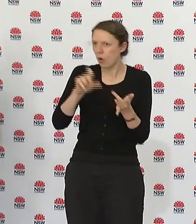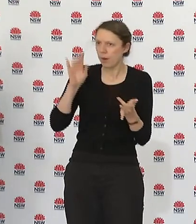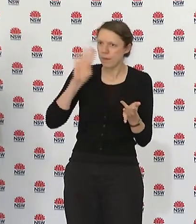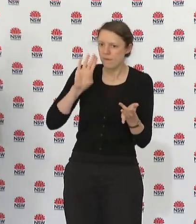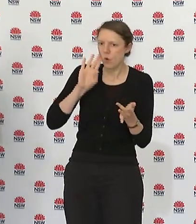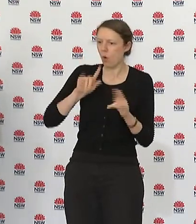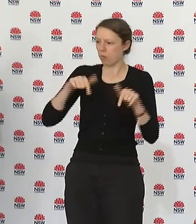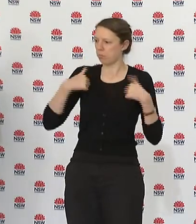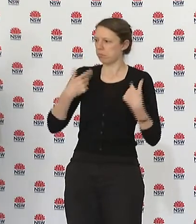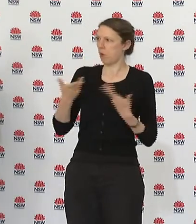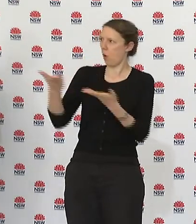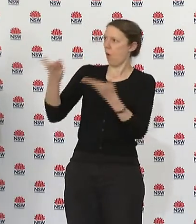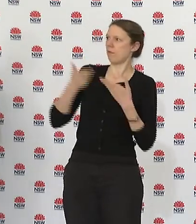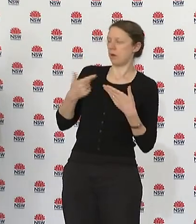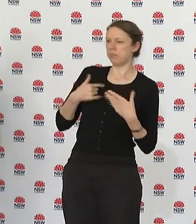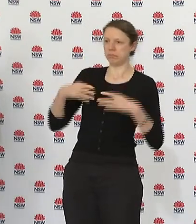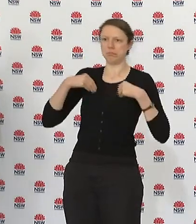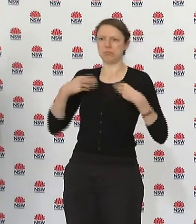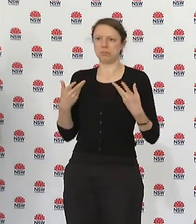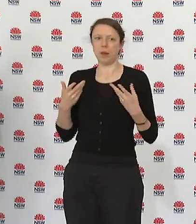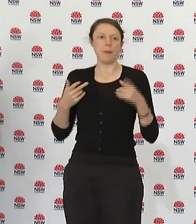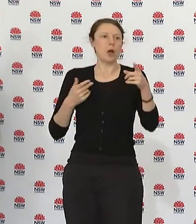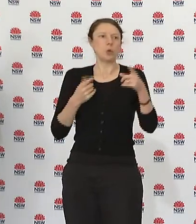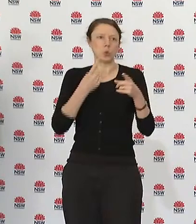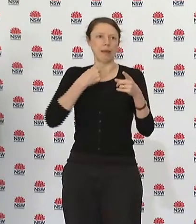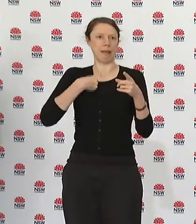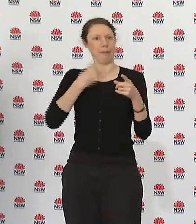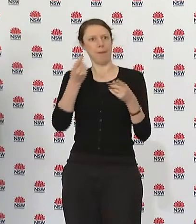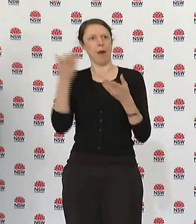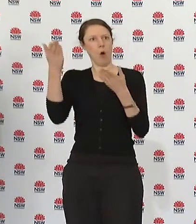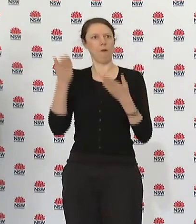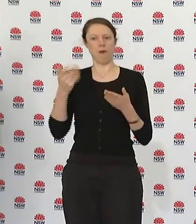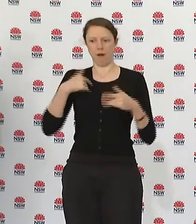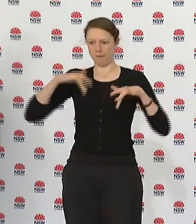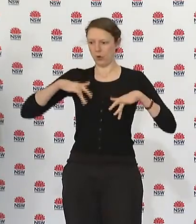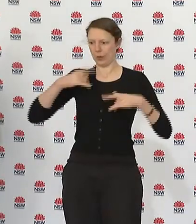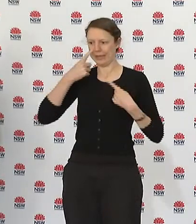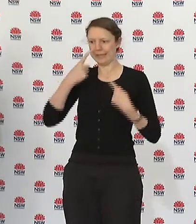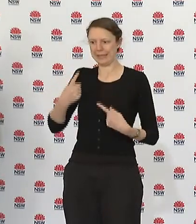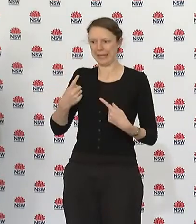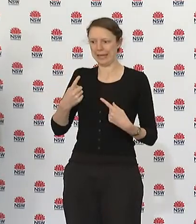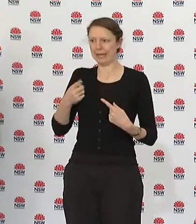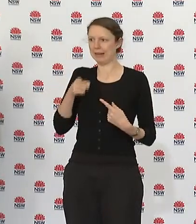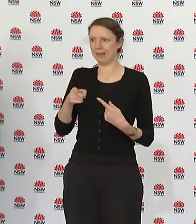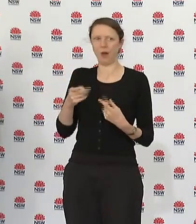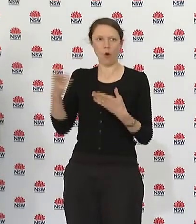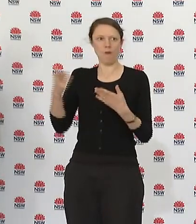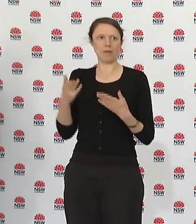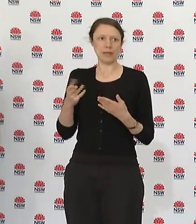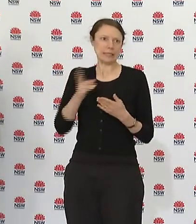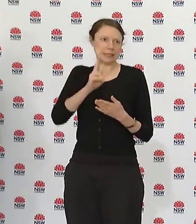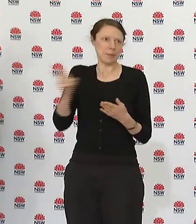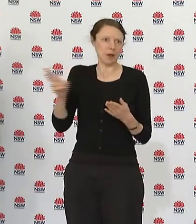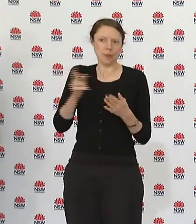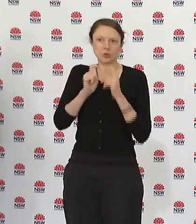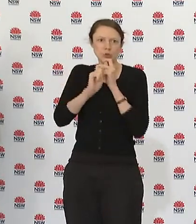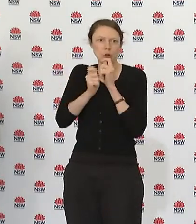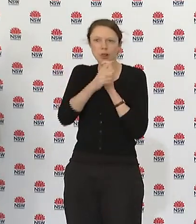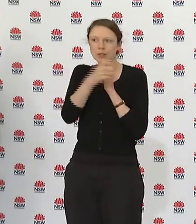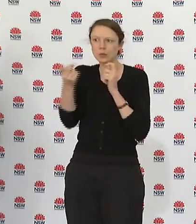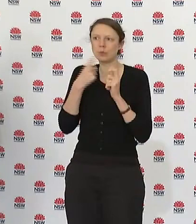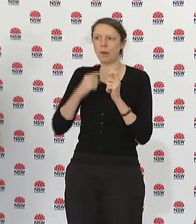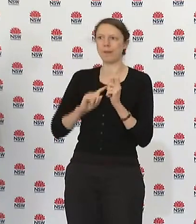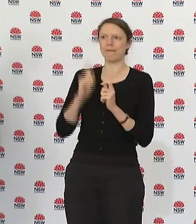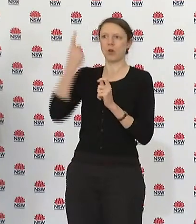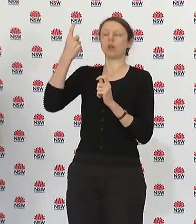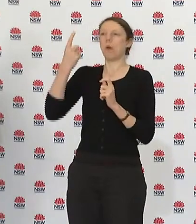assistance, and I'll talk to. You're telling me I haven't seen that offer yet, so. It's not unusual to hear it from the media, generally, before I hear it from others, but